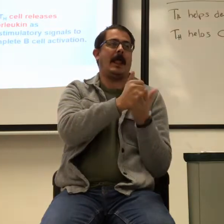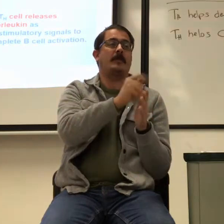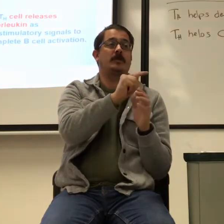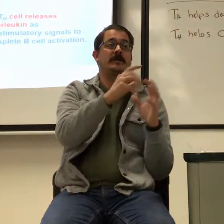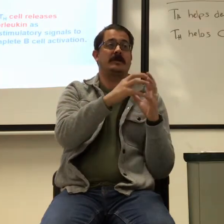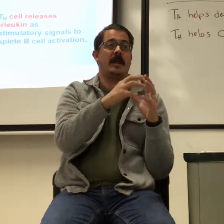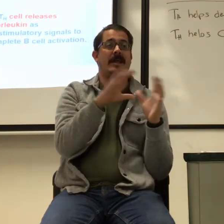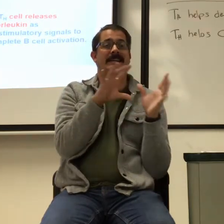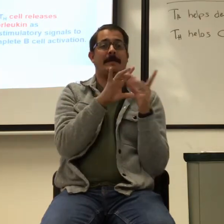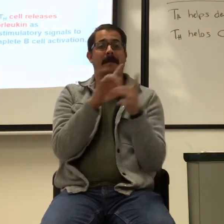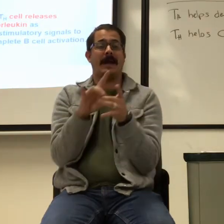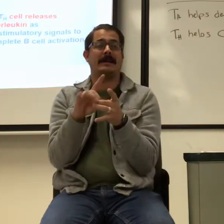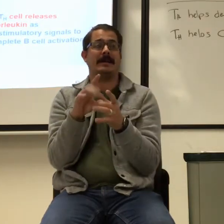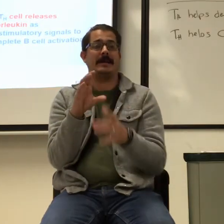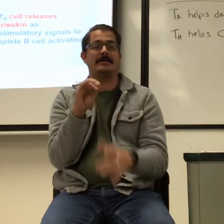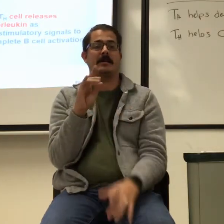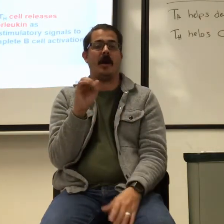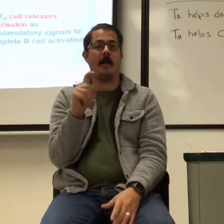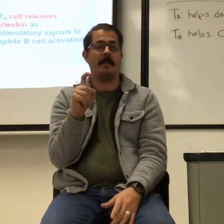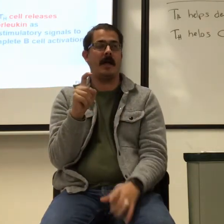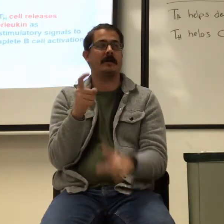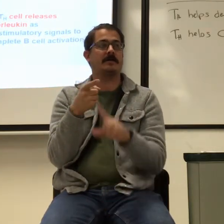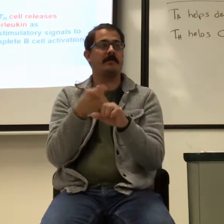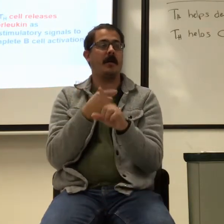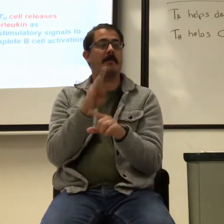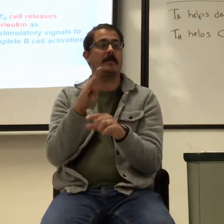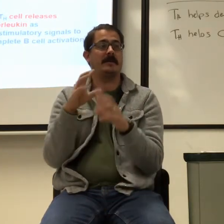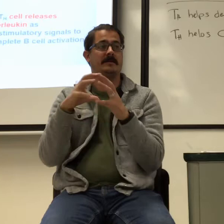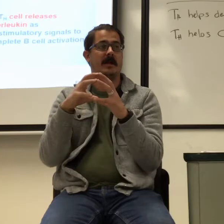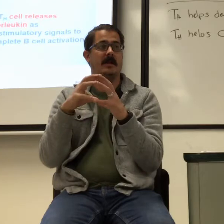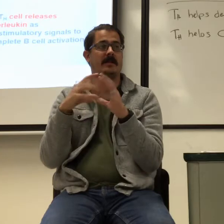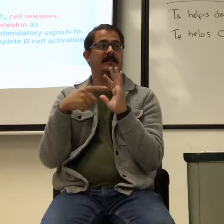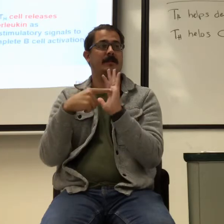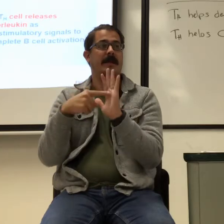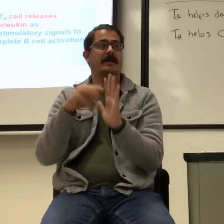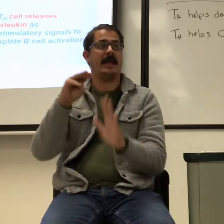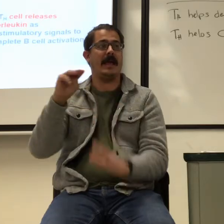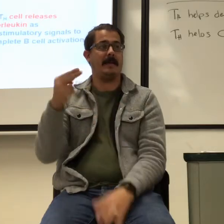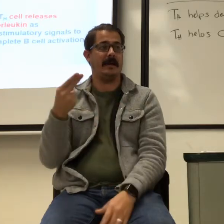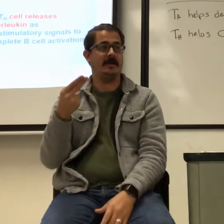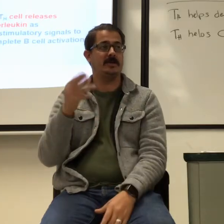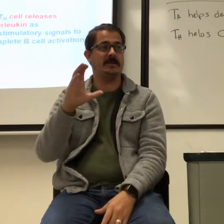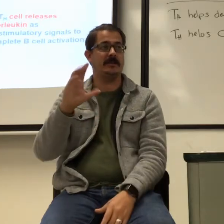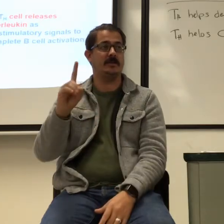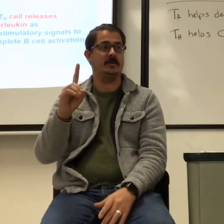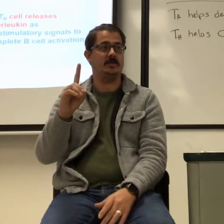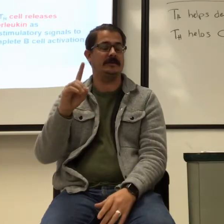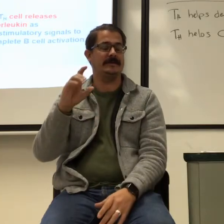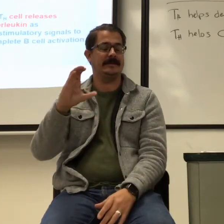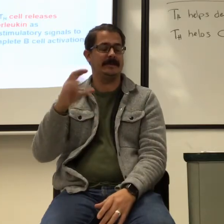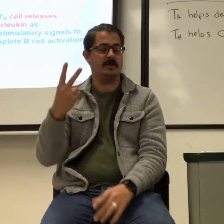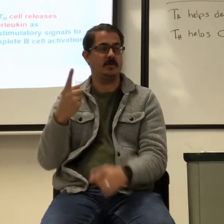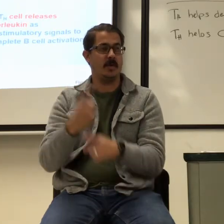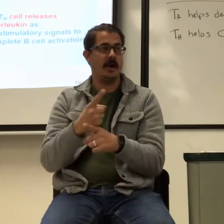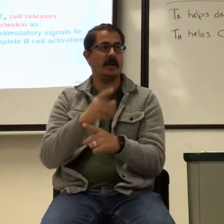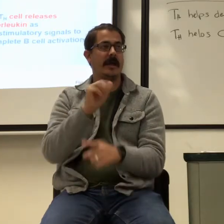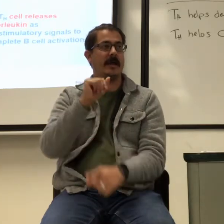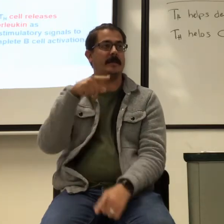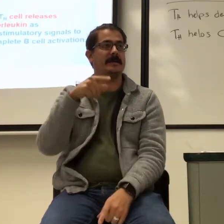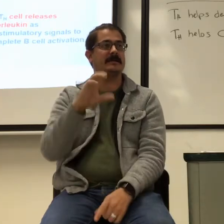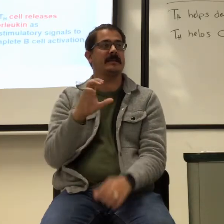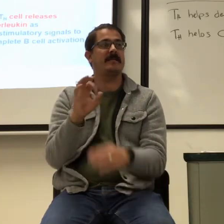the complex of the B cell. That's displaying the MHC2, right? We said it could do that. It has the APC